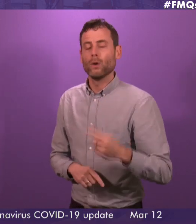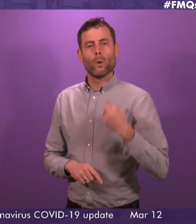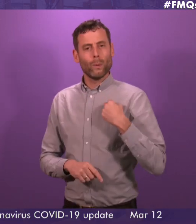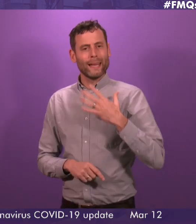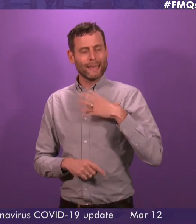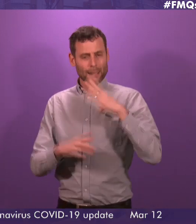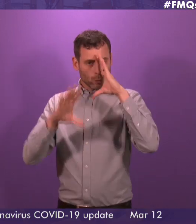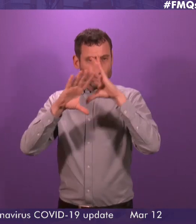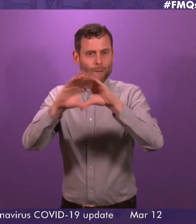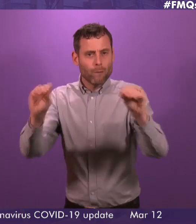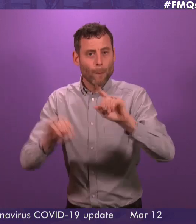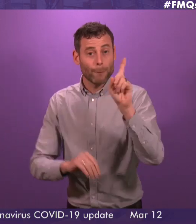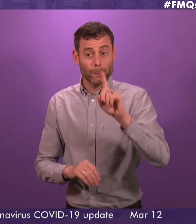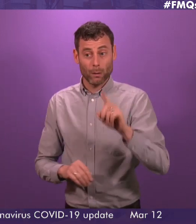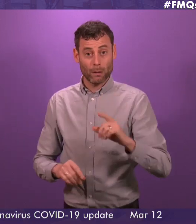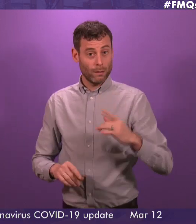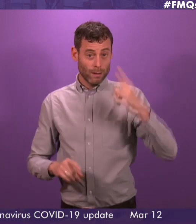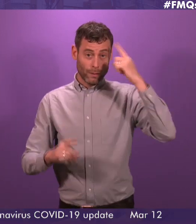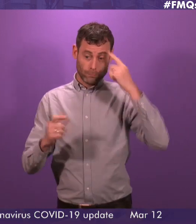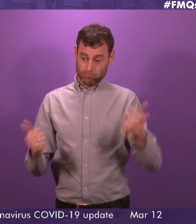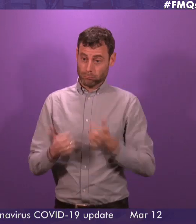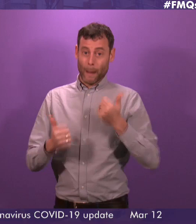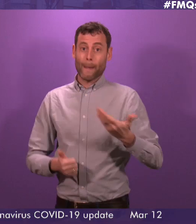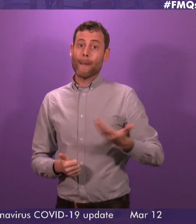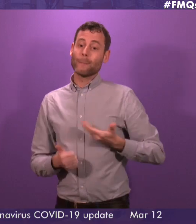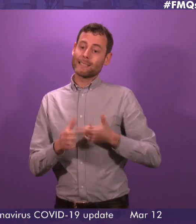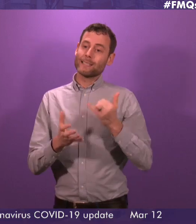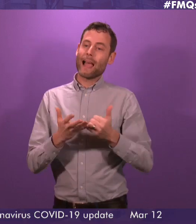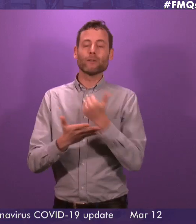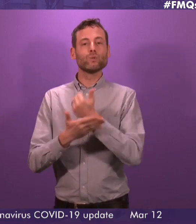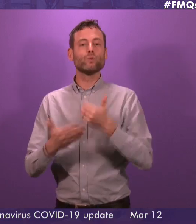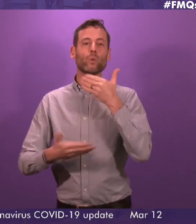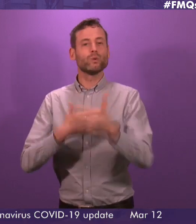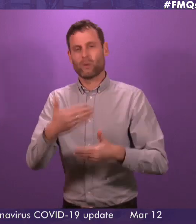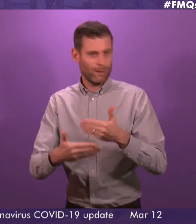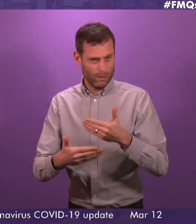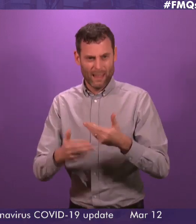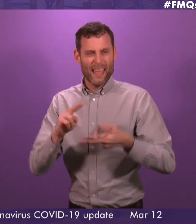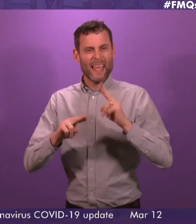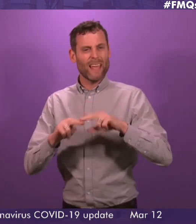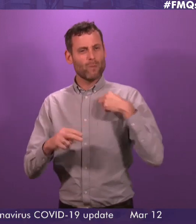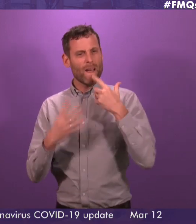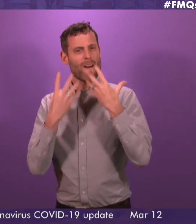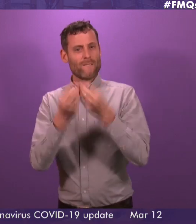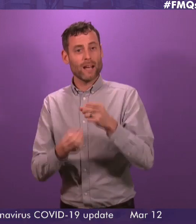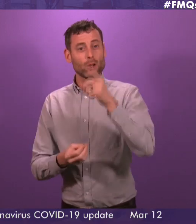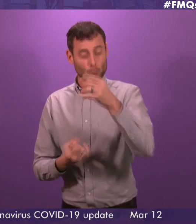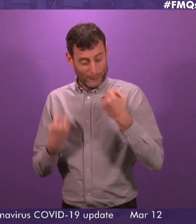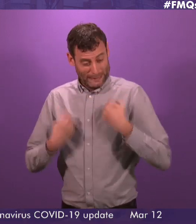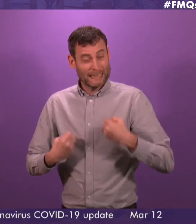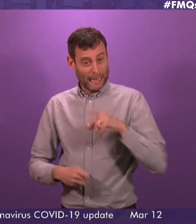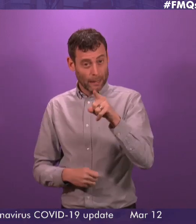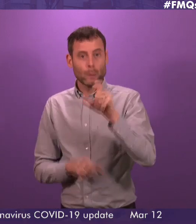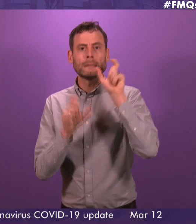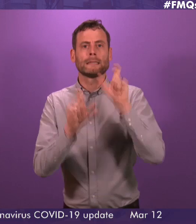as usual. If we are saying to people with symptoms to stay at home for 7 days, this is not business as